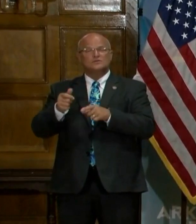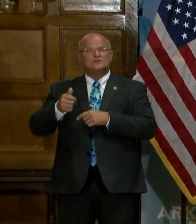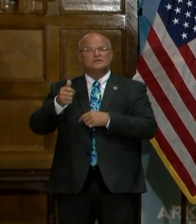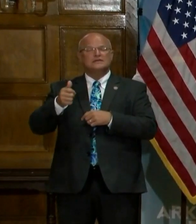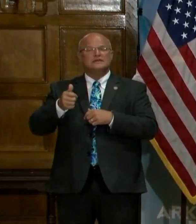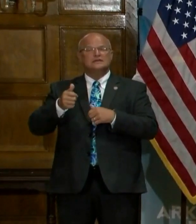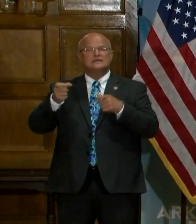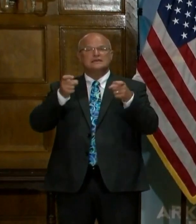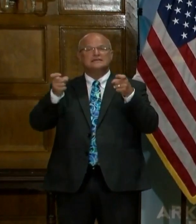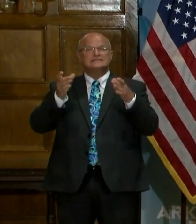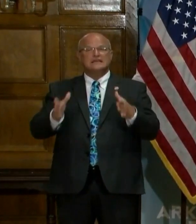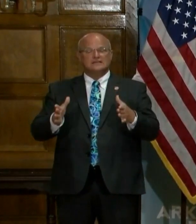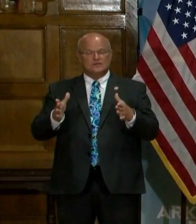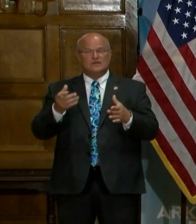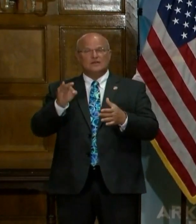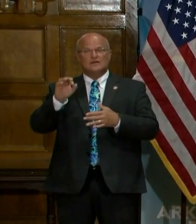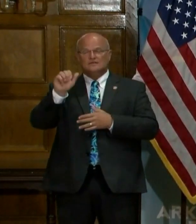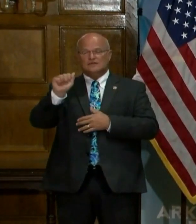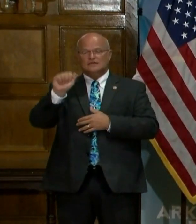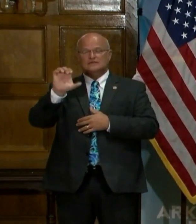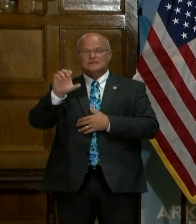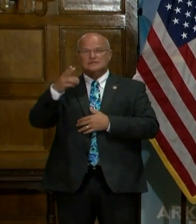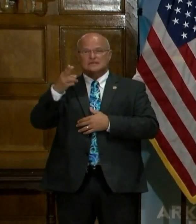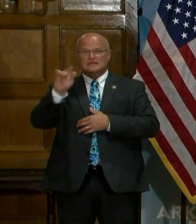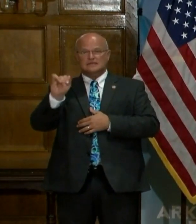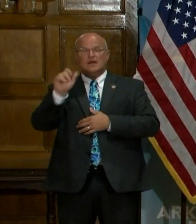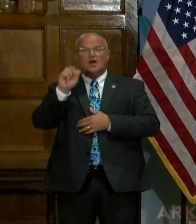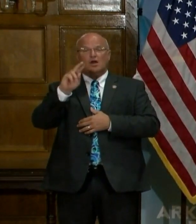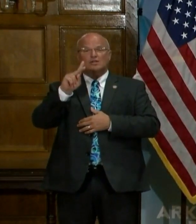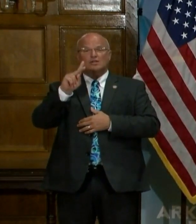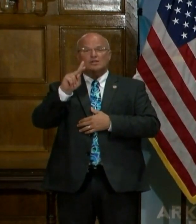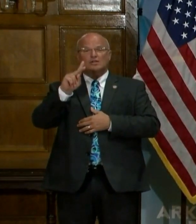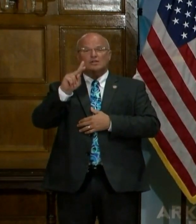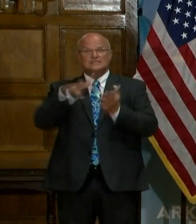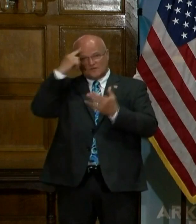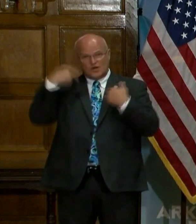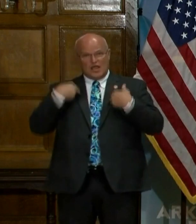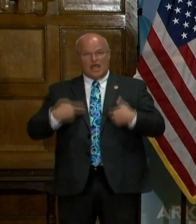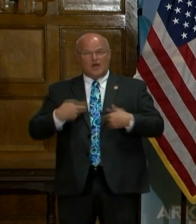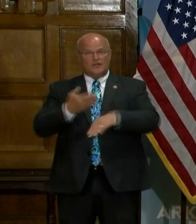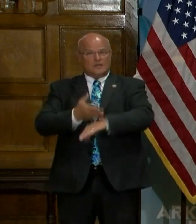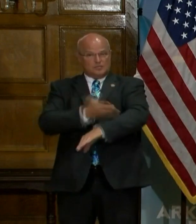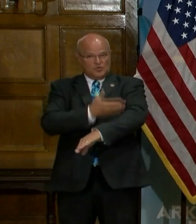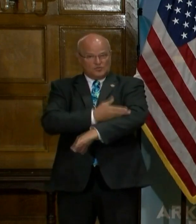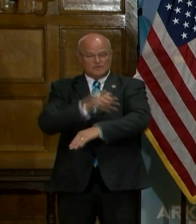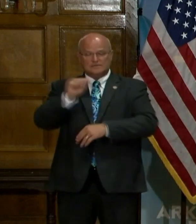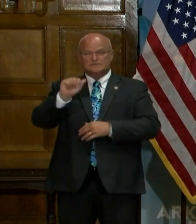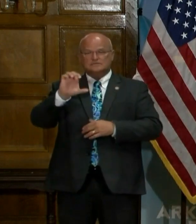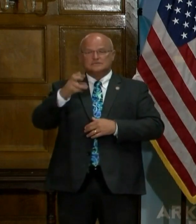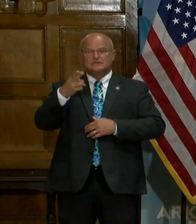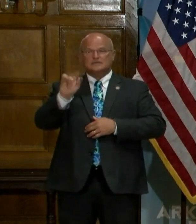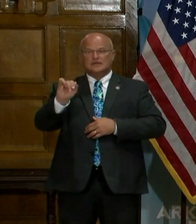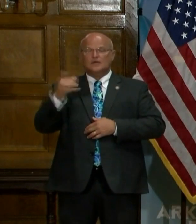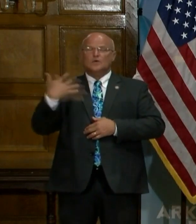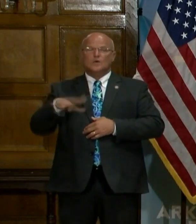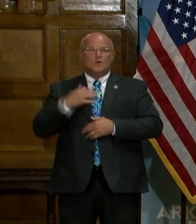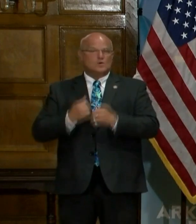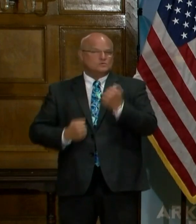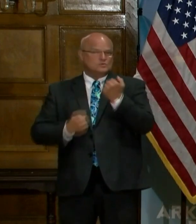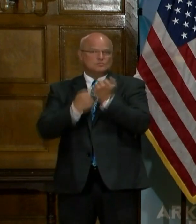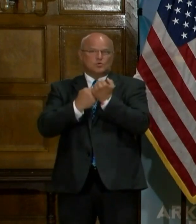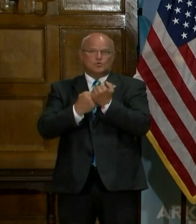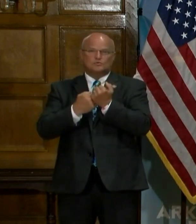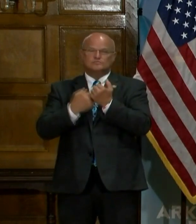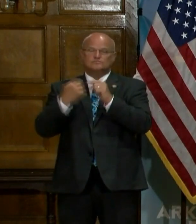Executive Director of ACI, Arkansas Center for Health Improvement. They've been an incredible support